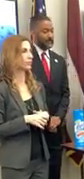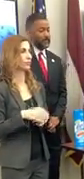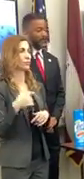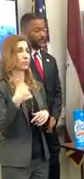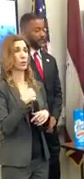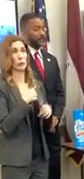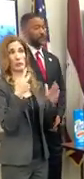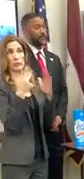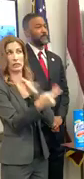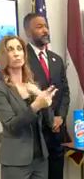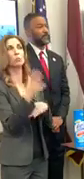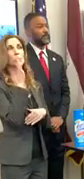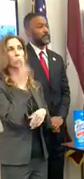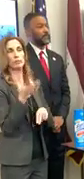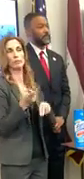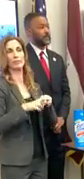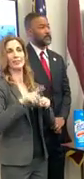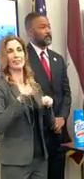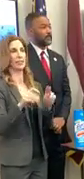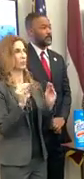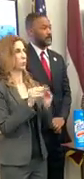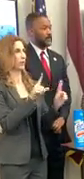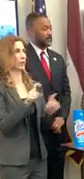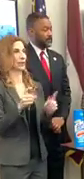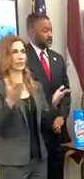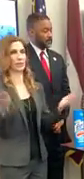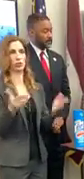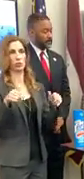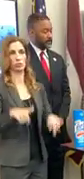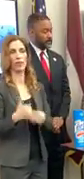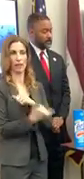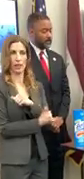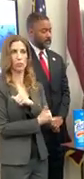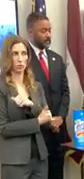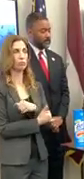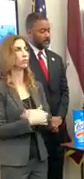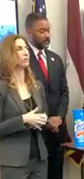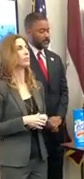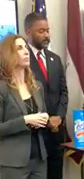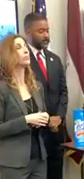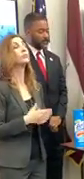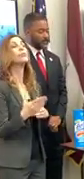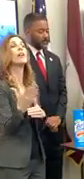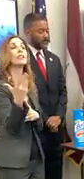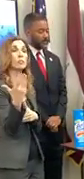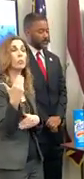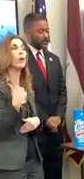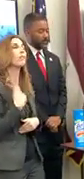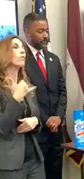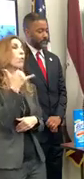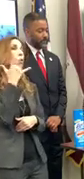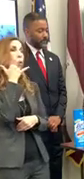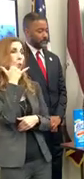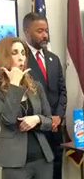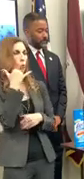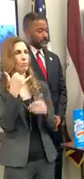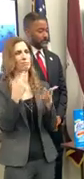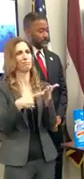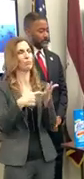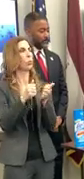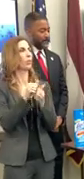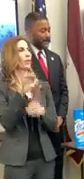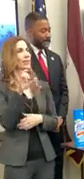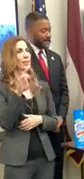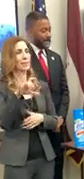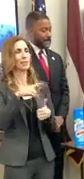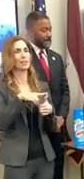increased need for testing capacity here in Montgomery County. This morning, I was on a phone call with the Center for Disease Control, the Food